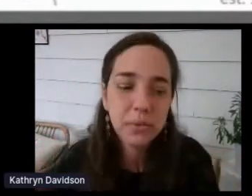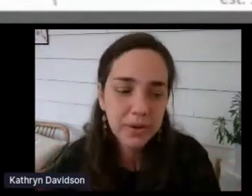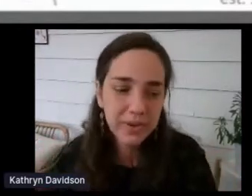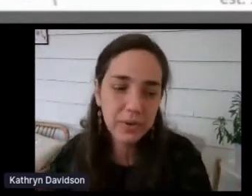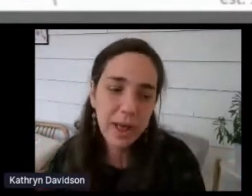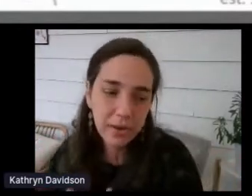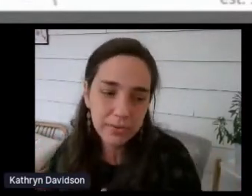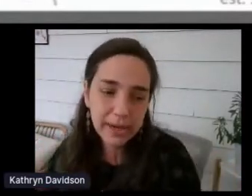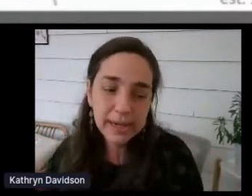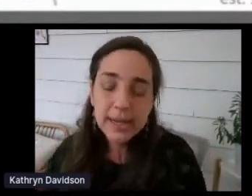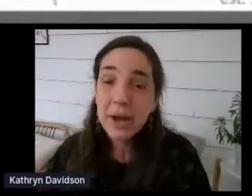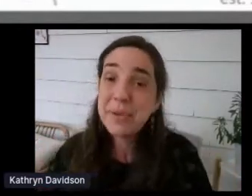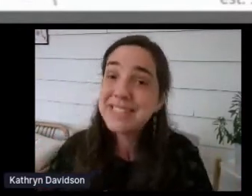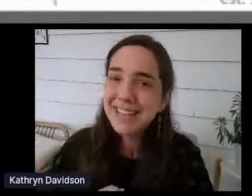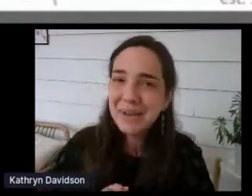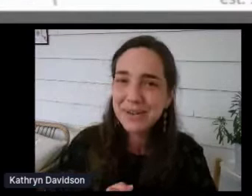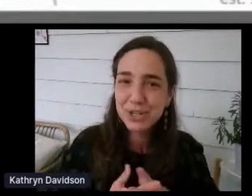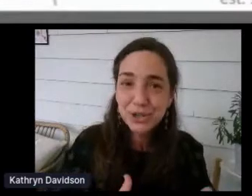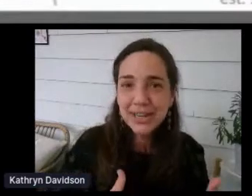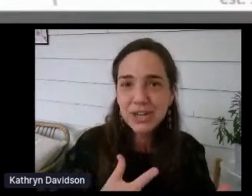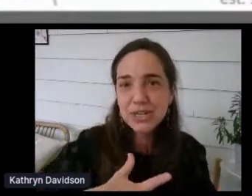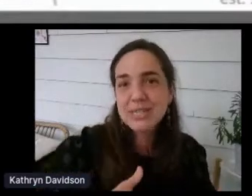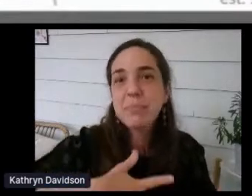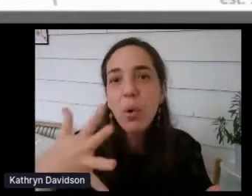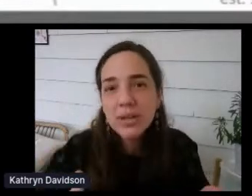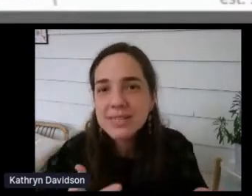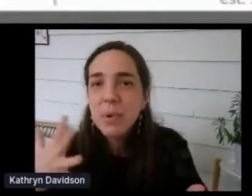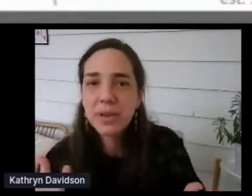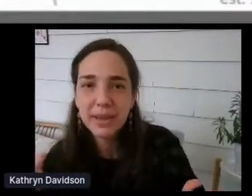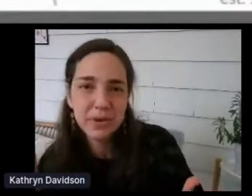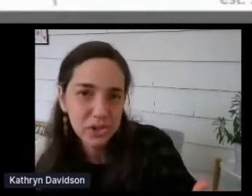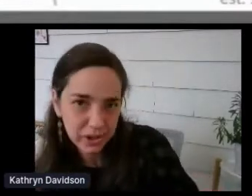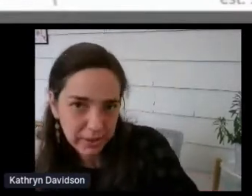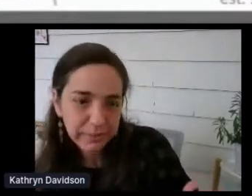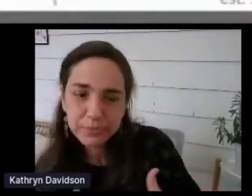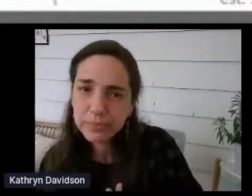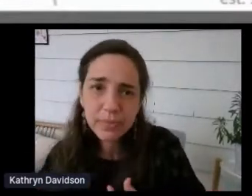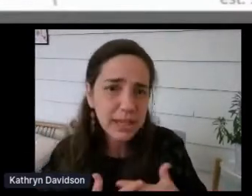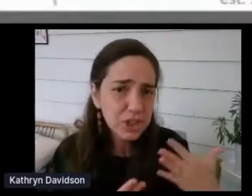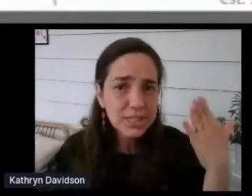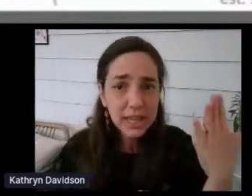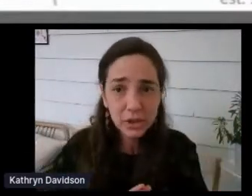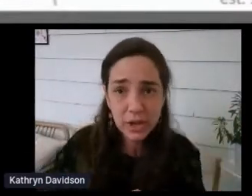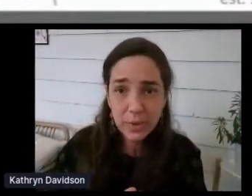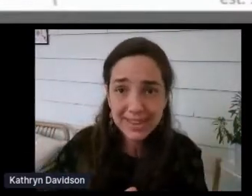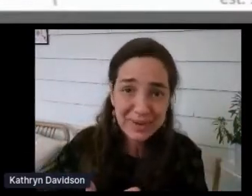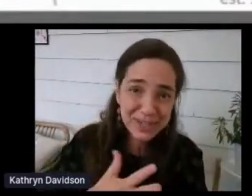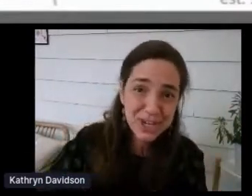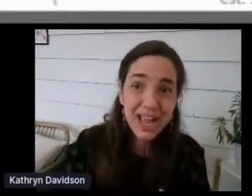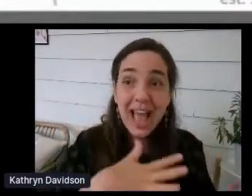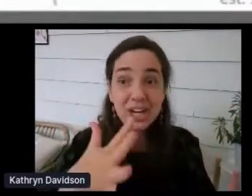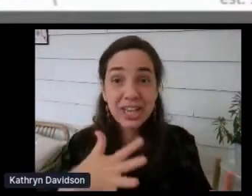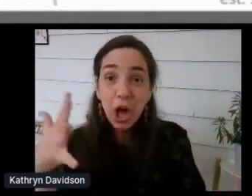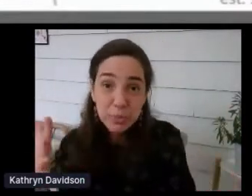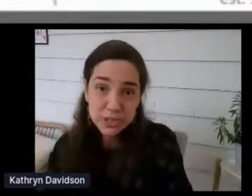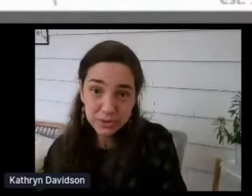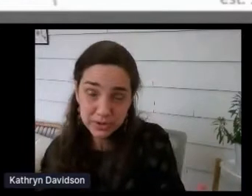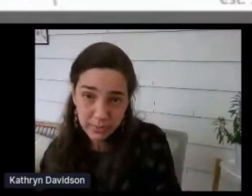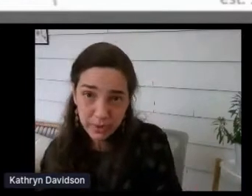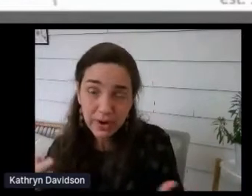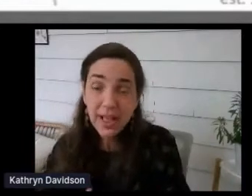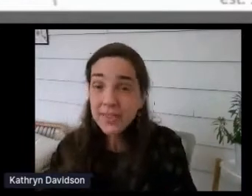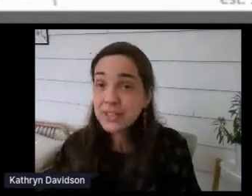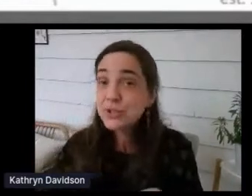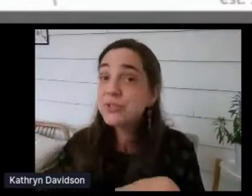to learn one very well, right? And sign language learning actually supports spoken language learning. Just like learning one language actually helps you